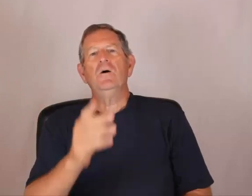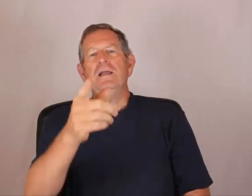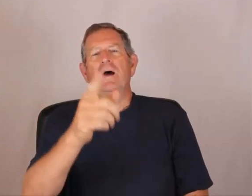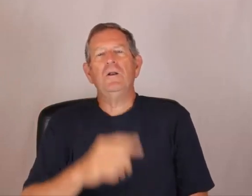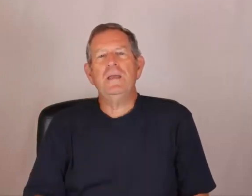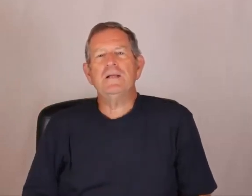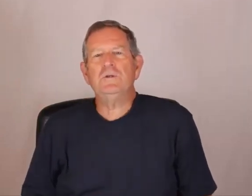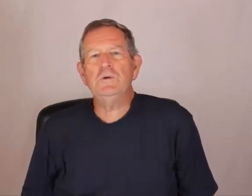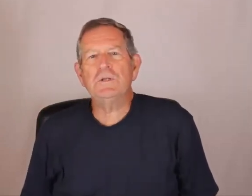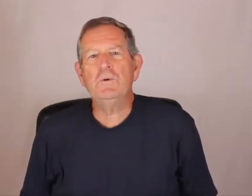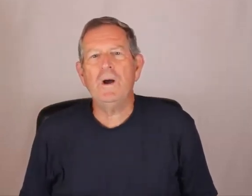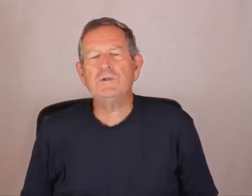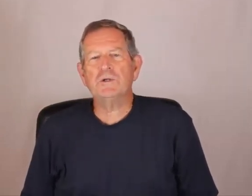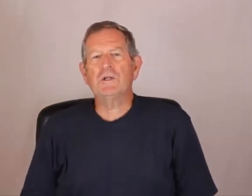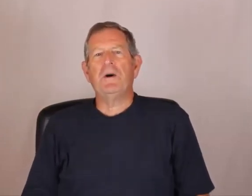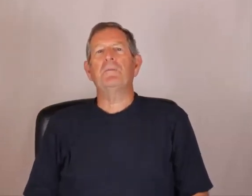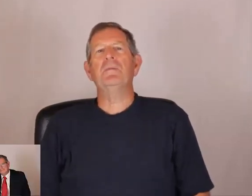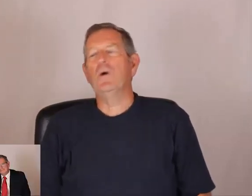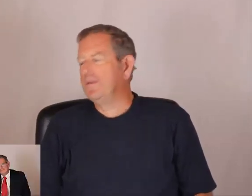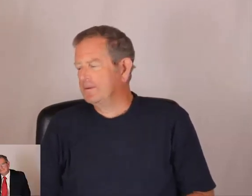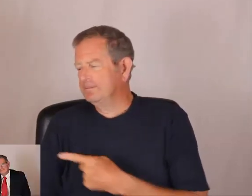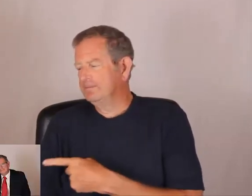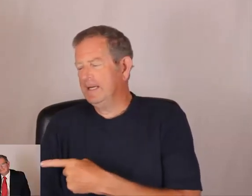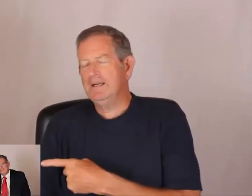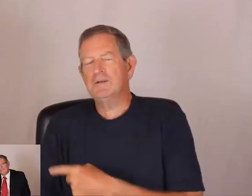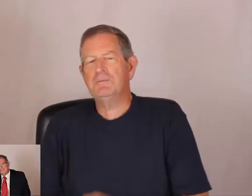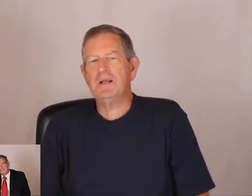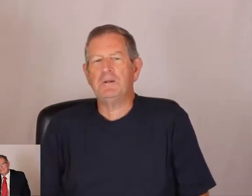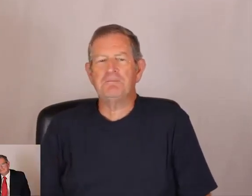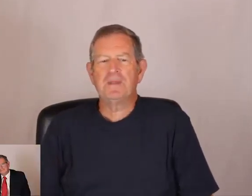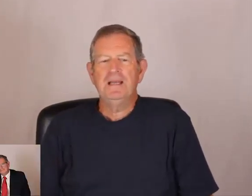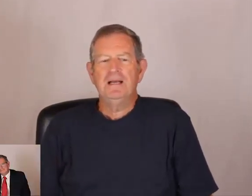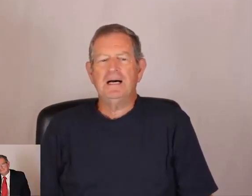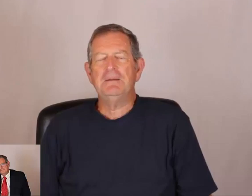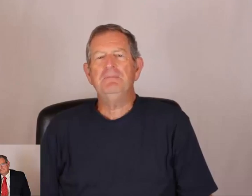Okay, now let me ask you some questions about my brother. Yeah, here's Michael.